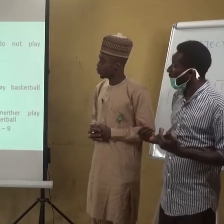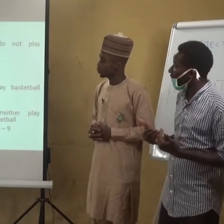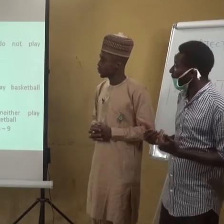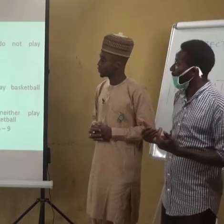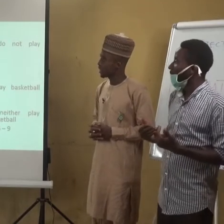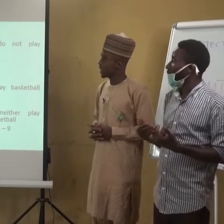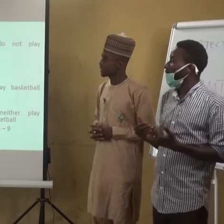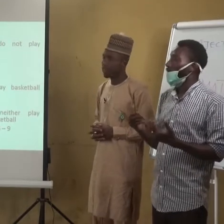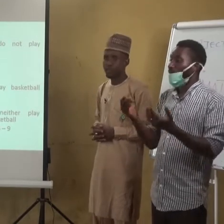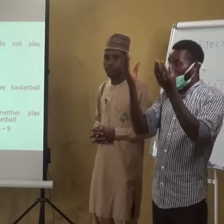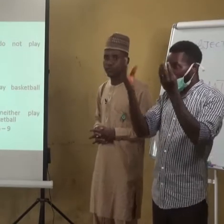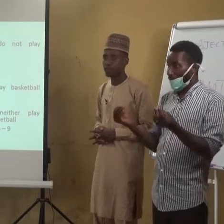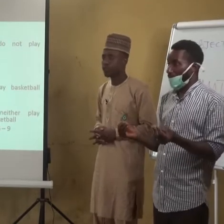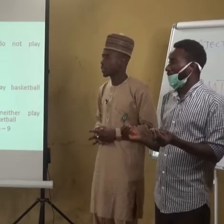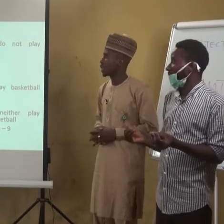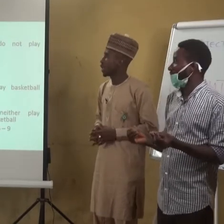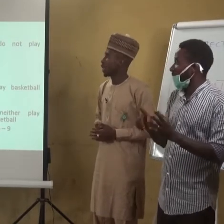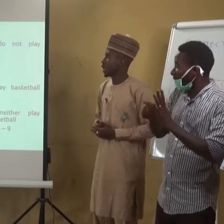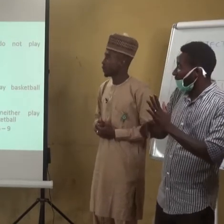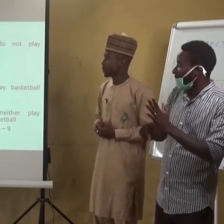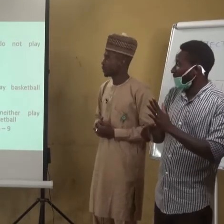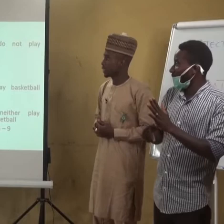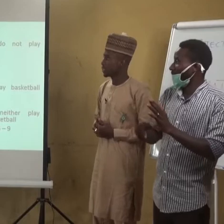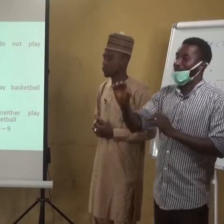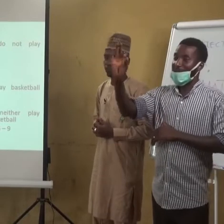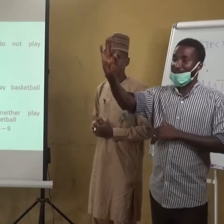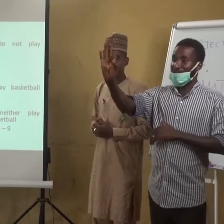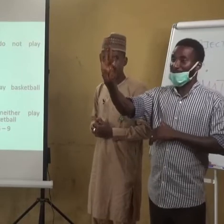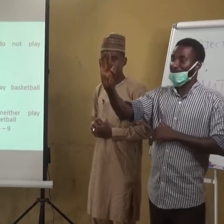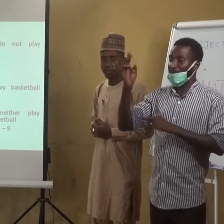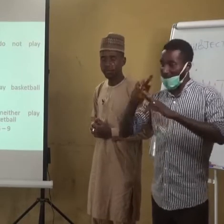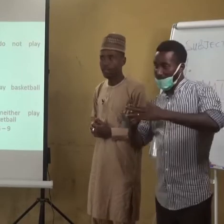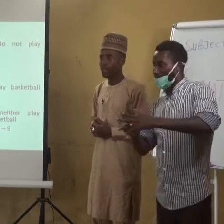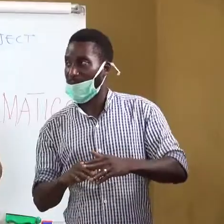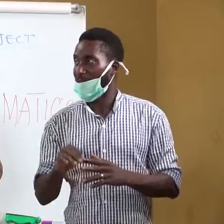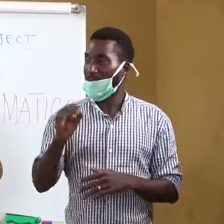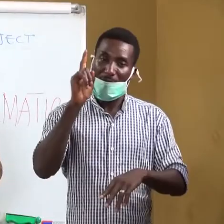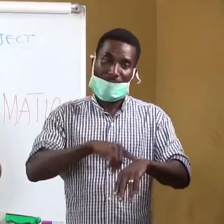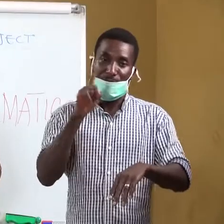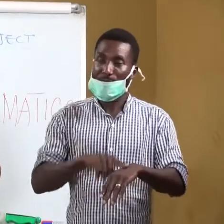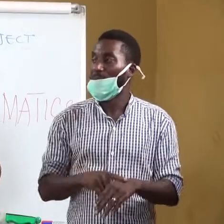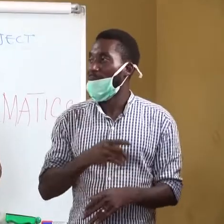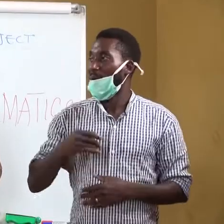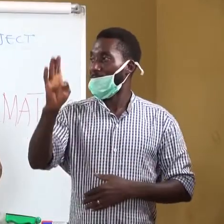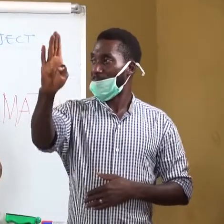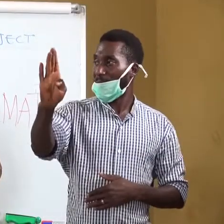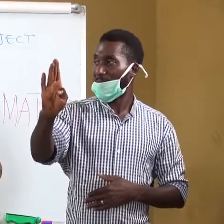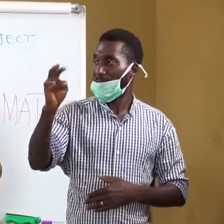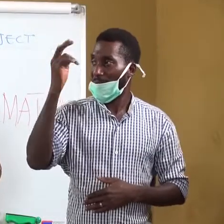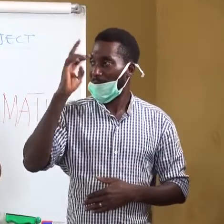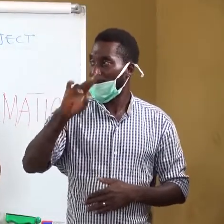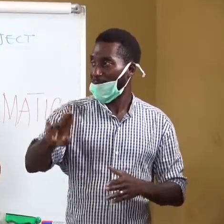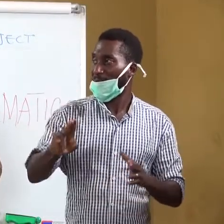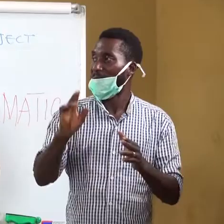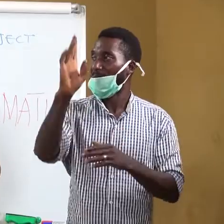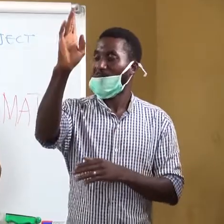The solution, we say let F represent football and B